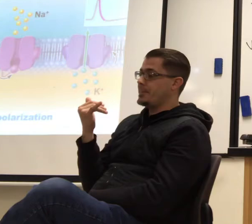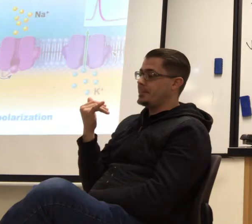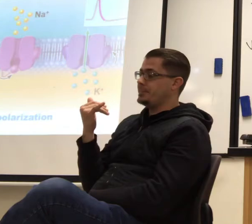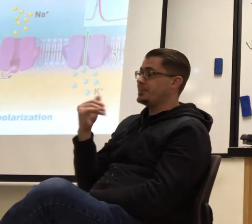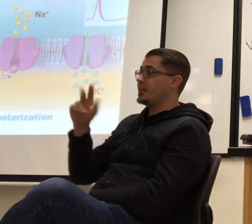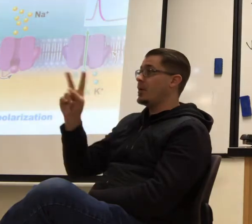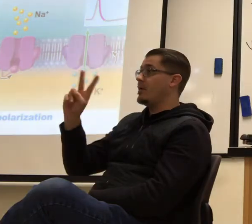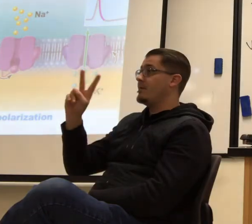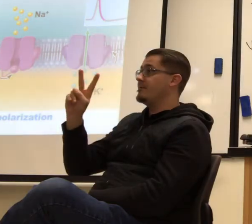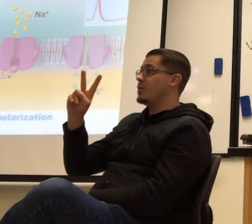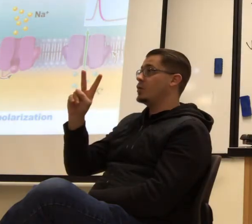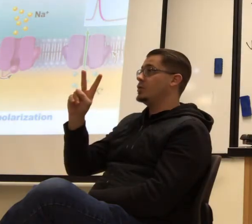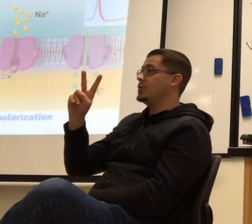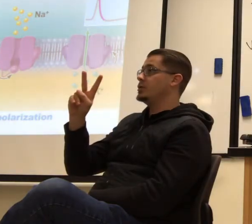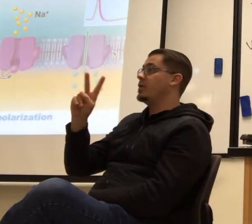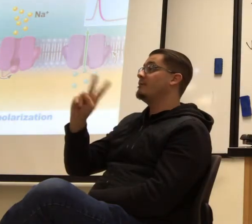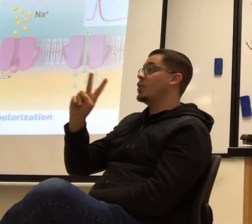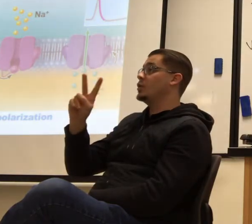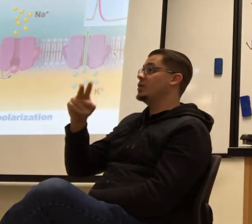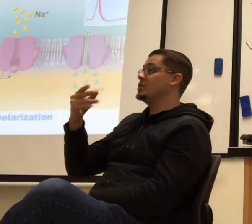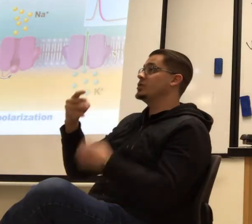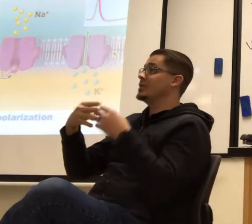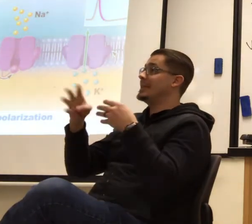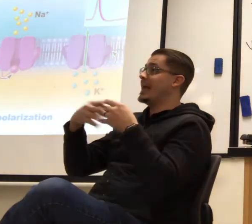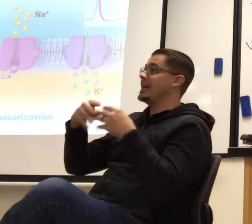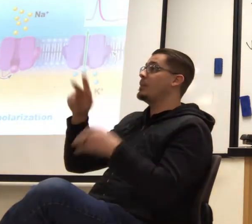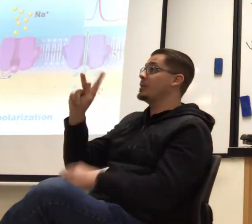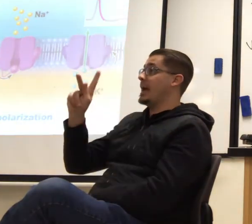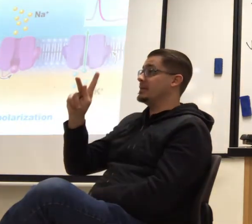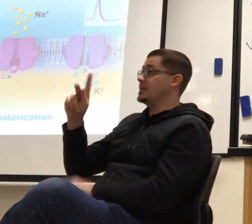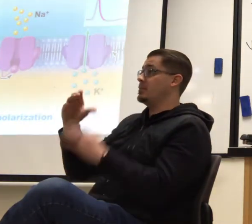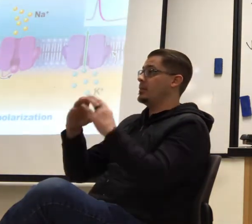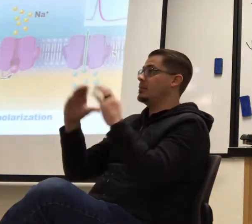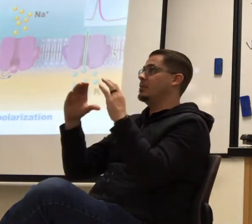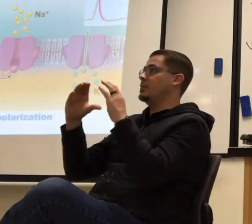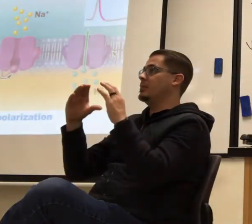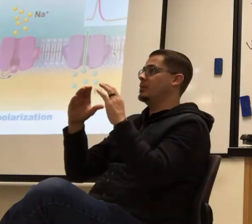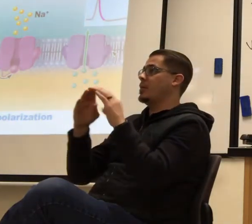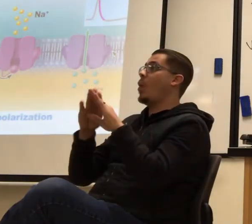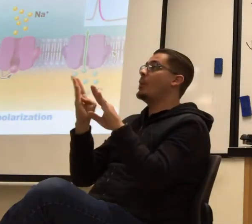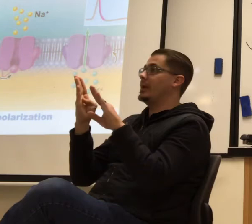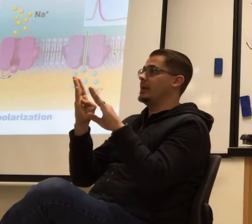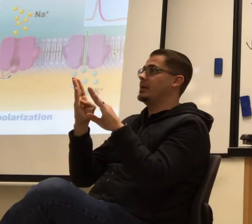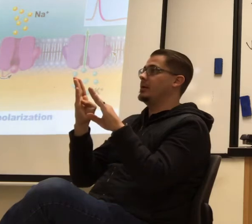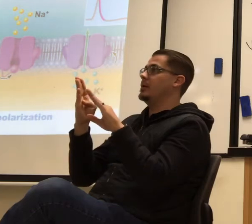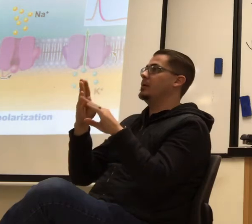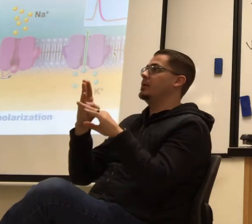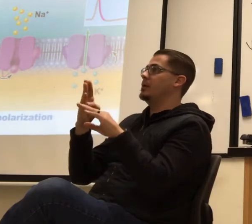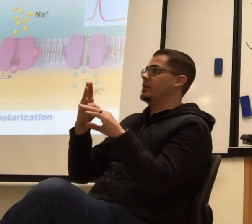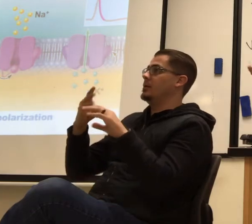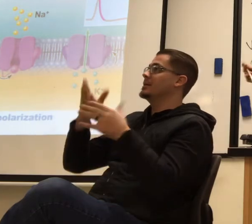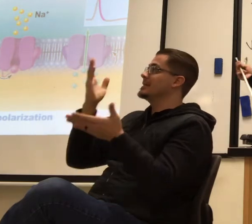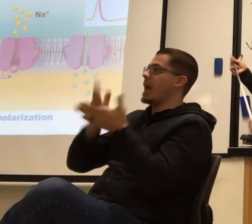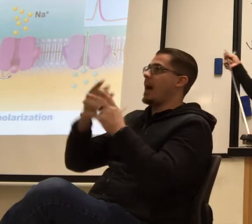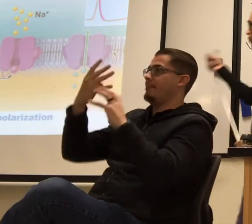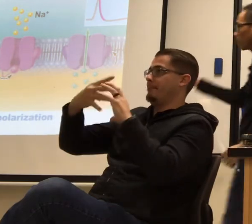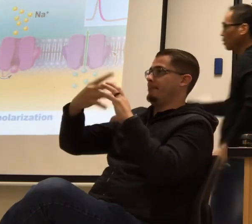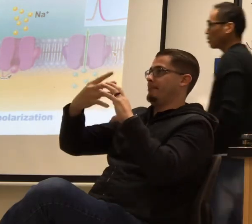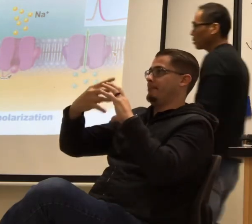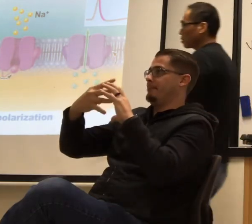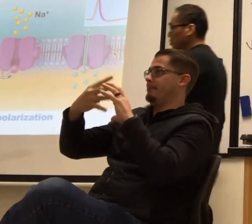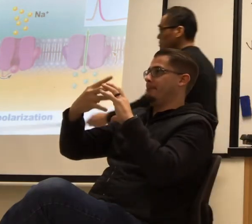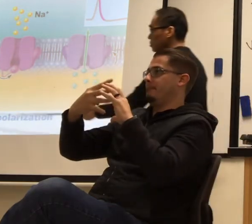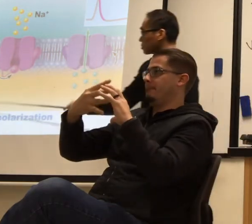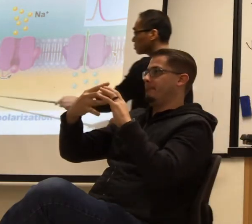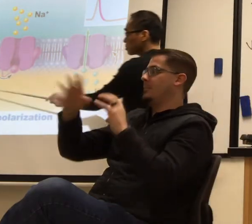the voltage-gated potassium channel is now open. Okay, so make the connection. Look at the green curve. The green curve,